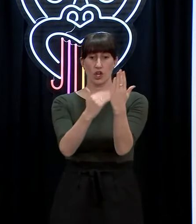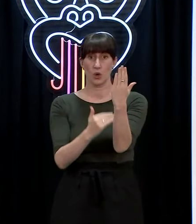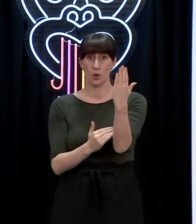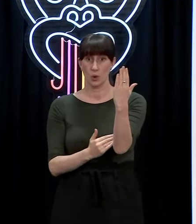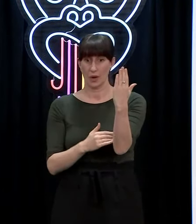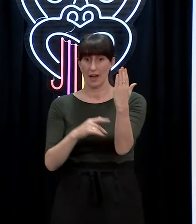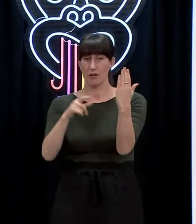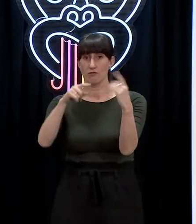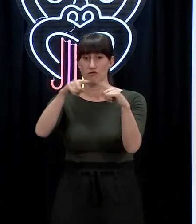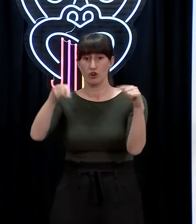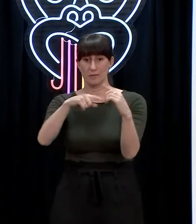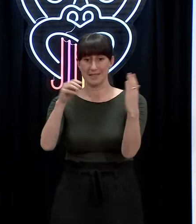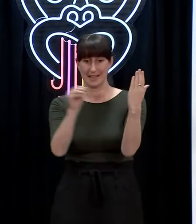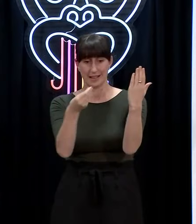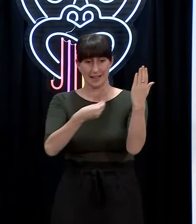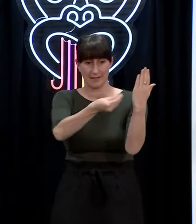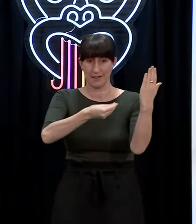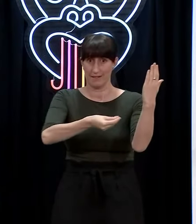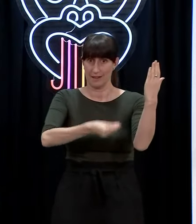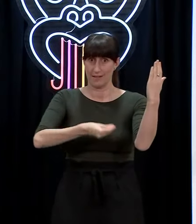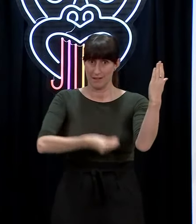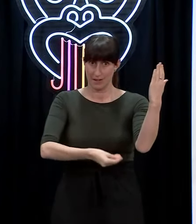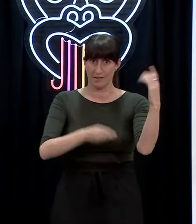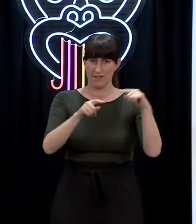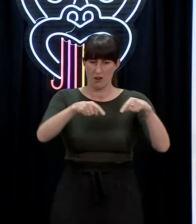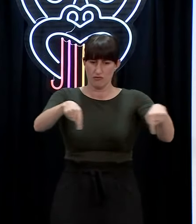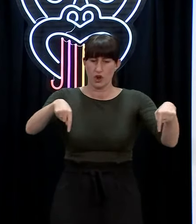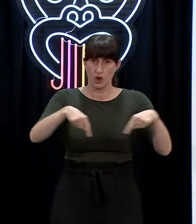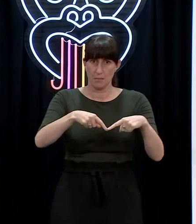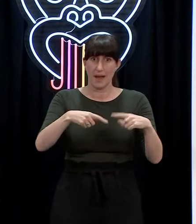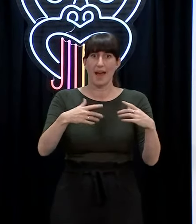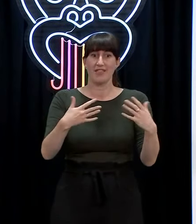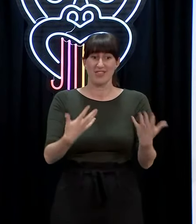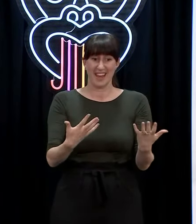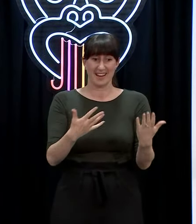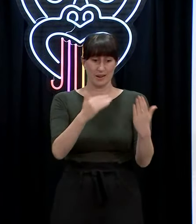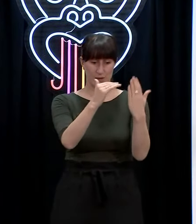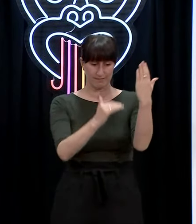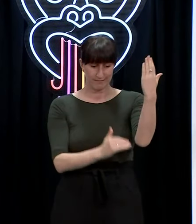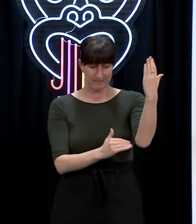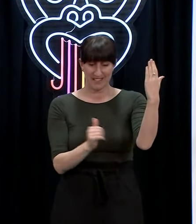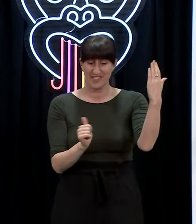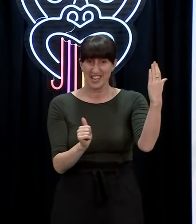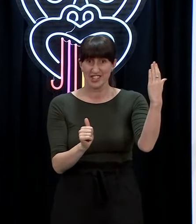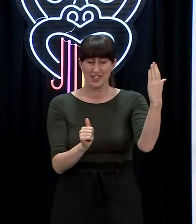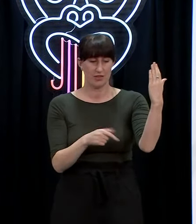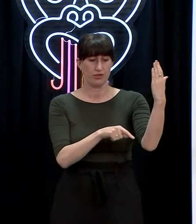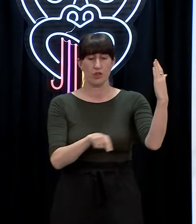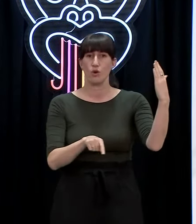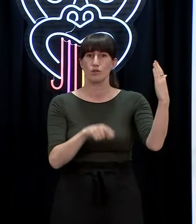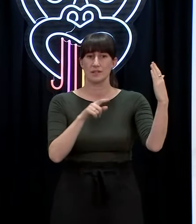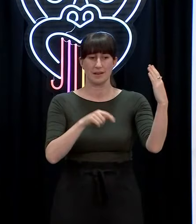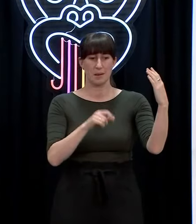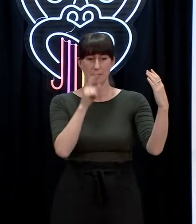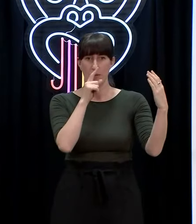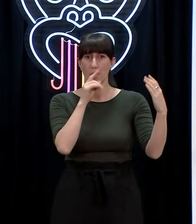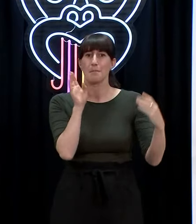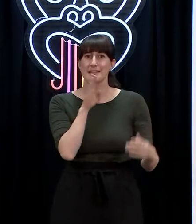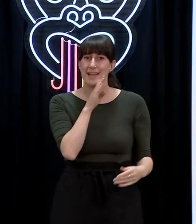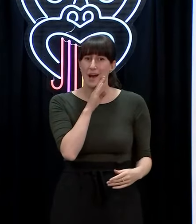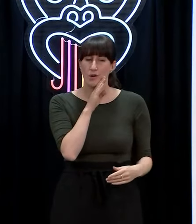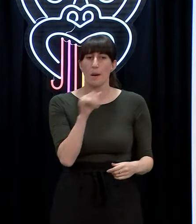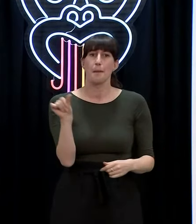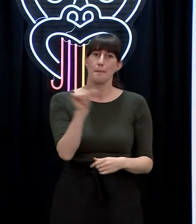left in the lobby will be informed that the bookings have been completed for the day. That is until the next tranche of rooms is ready,